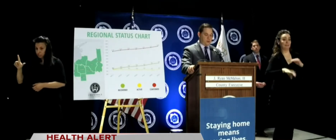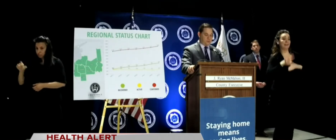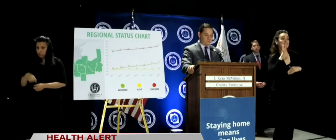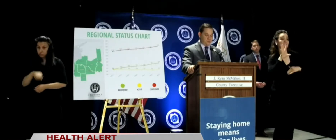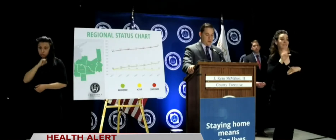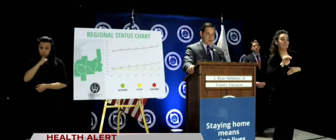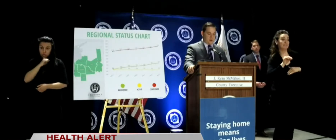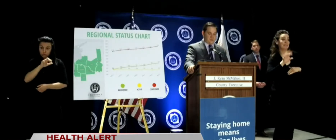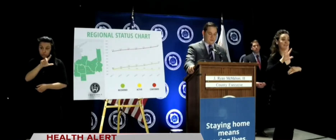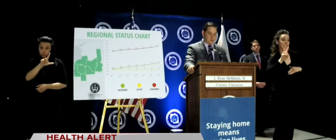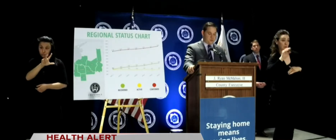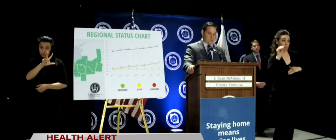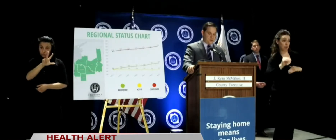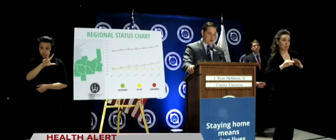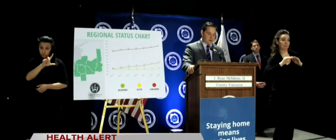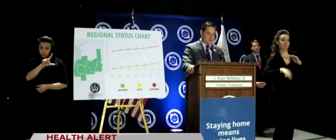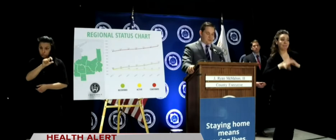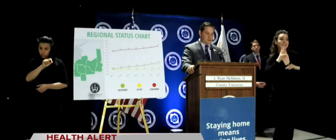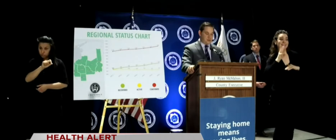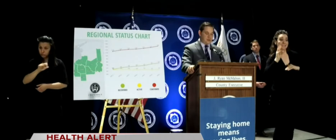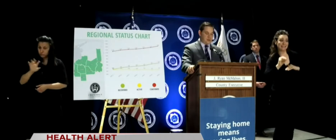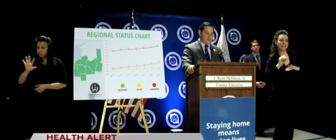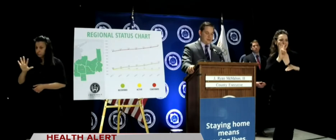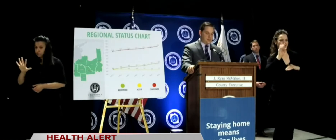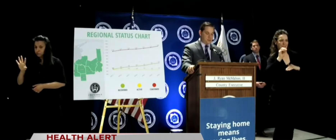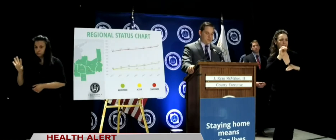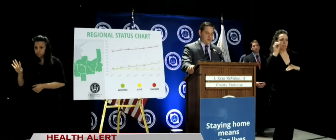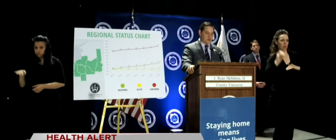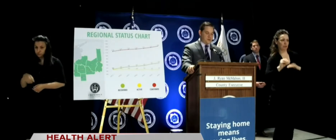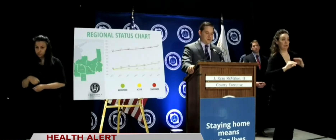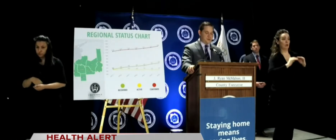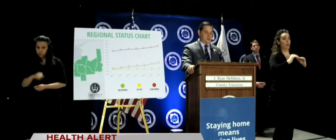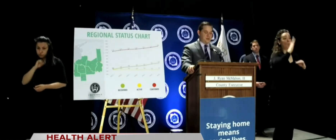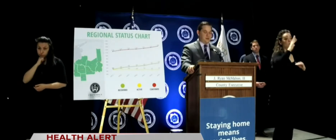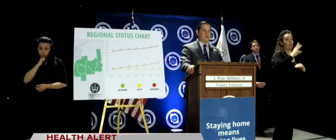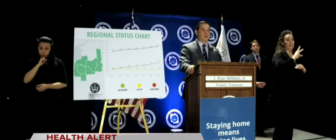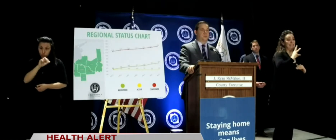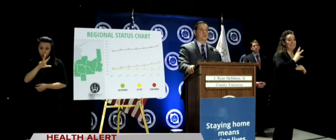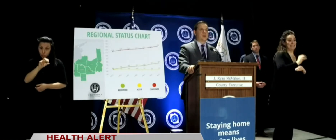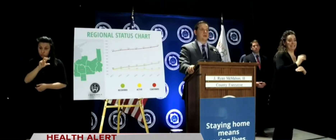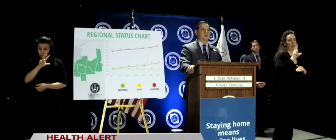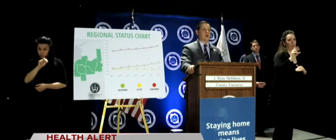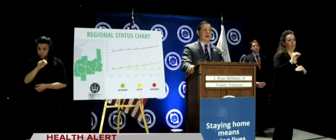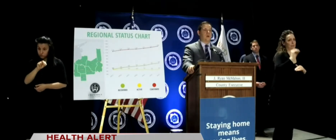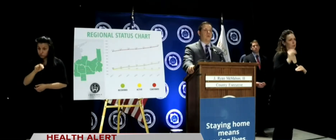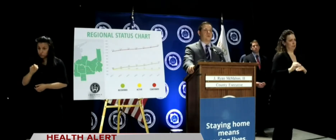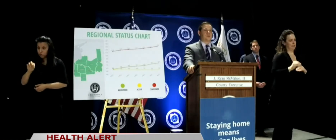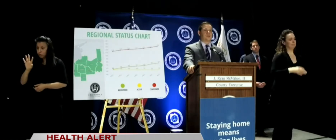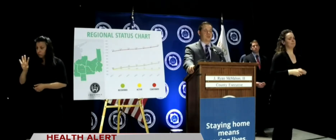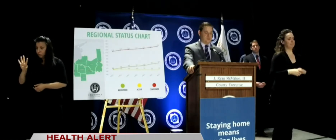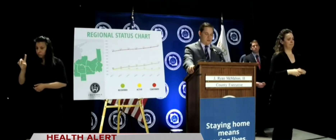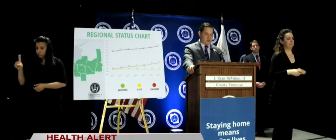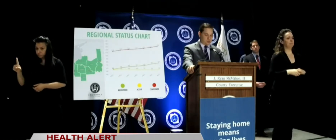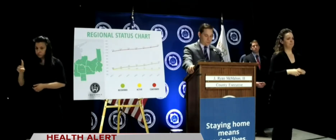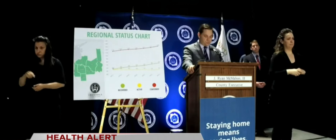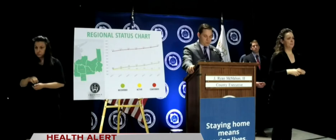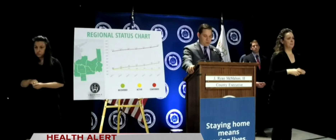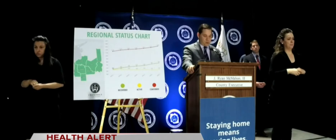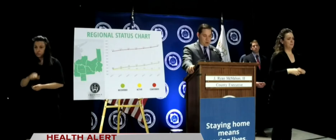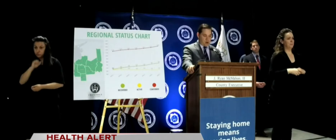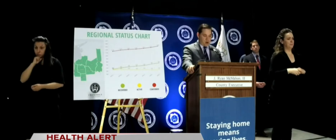under 40, 52% are under 50, 70% are under 60, and 30% are now over 60 years of